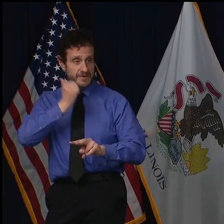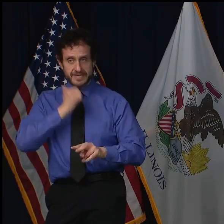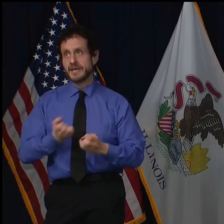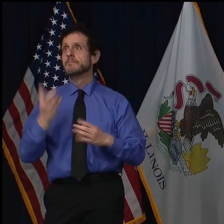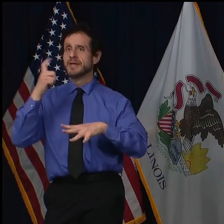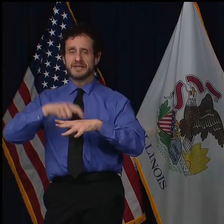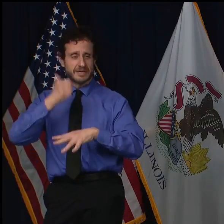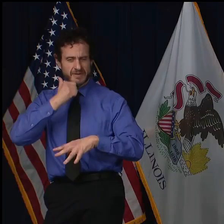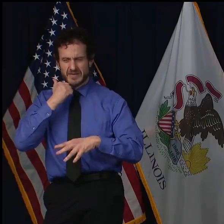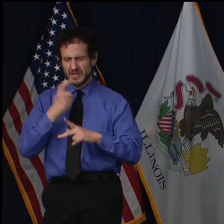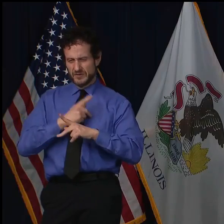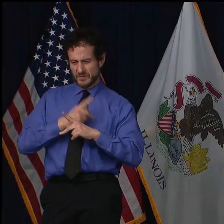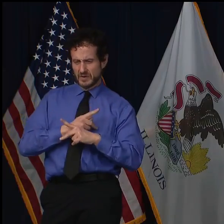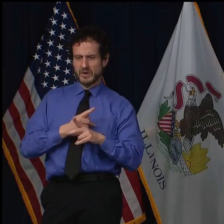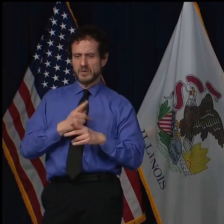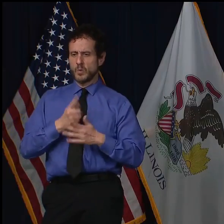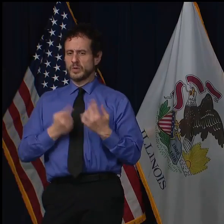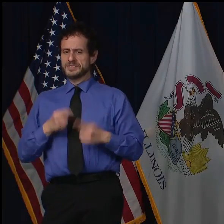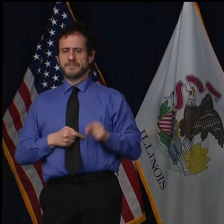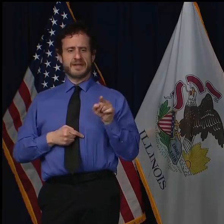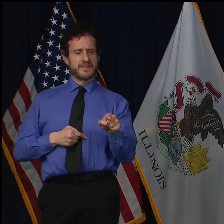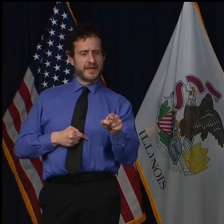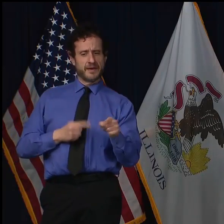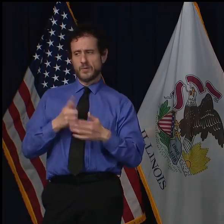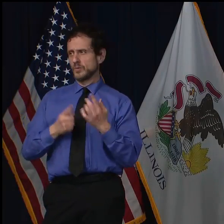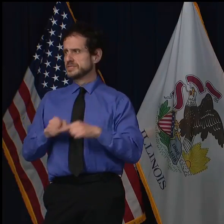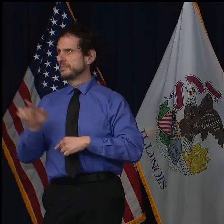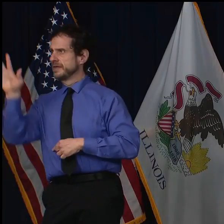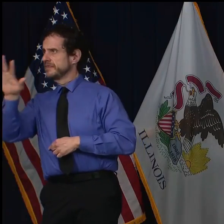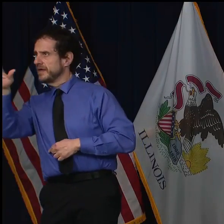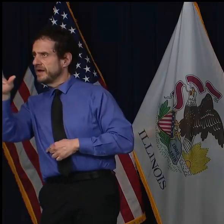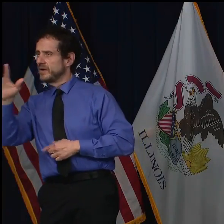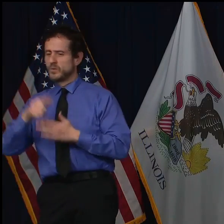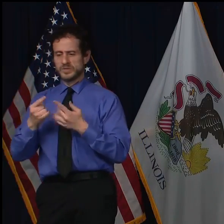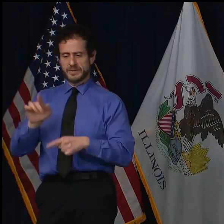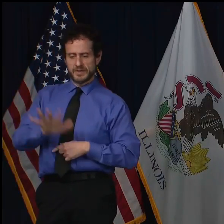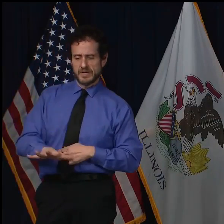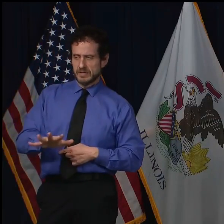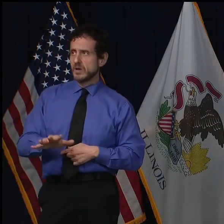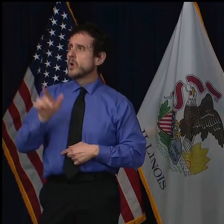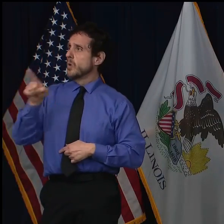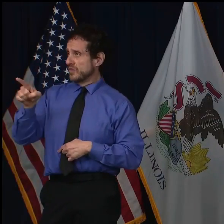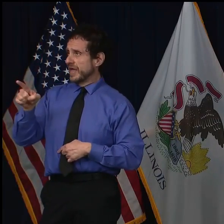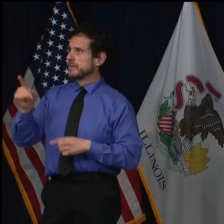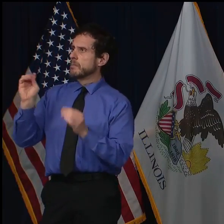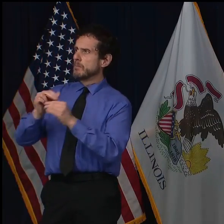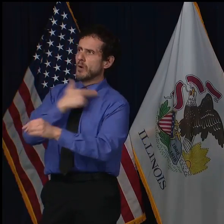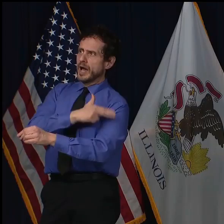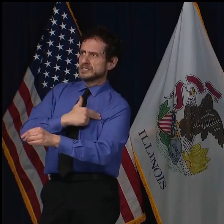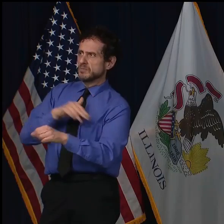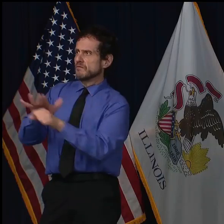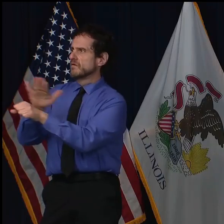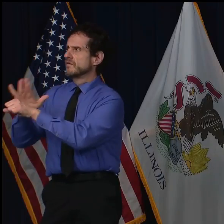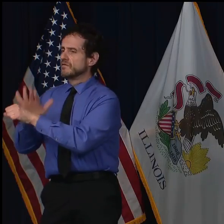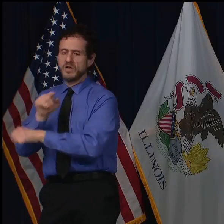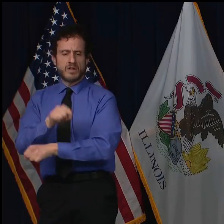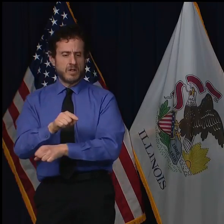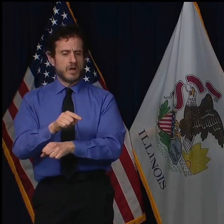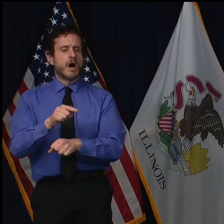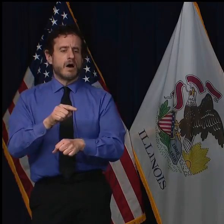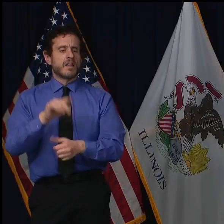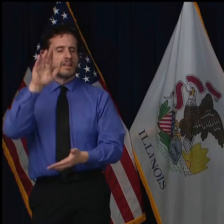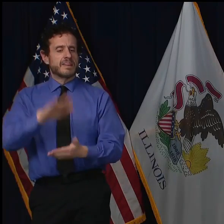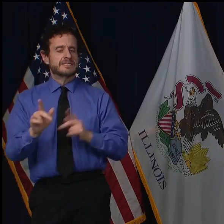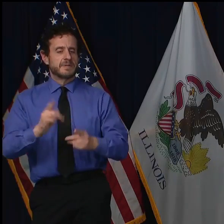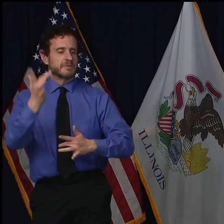times a day, just to figure out where we're at and figure out who's going up in what dimension, who's going down in the other dimension, at what rate, all of